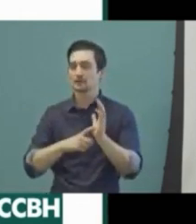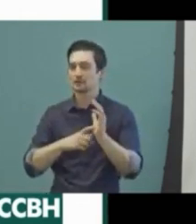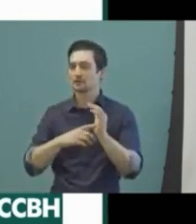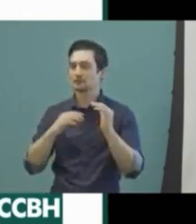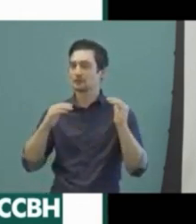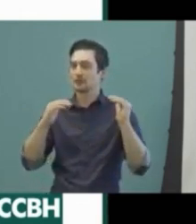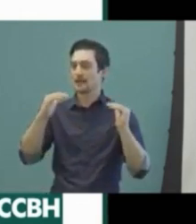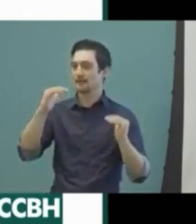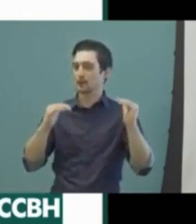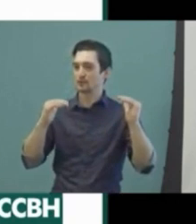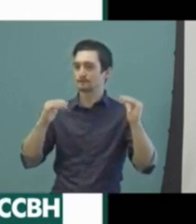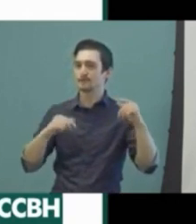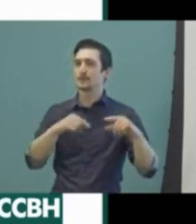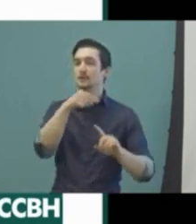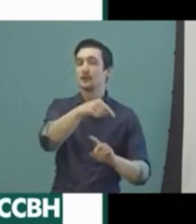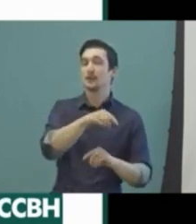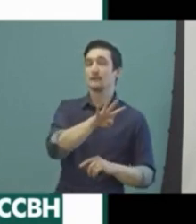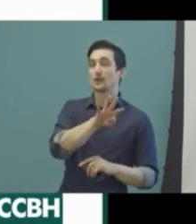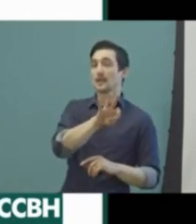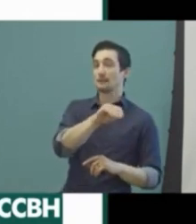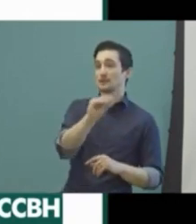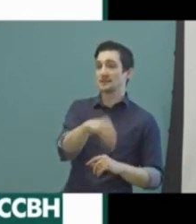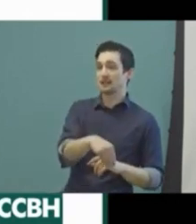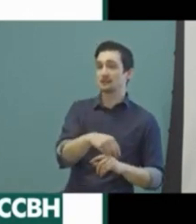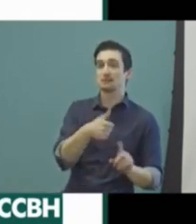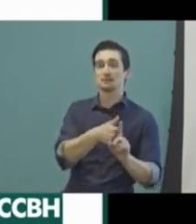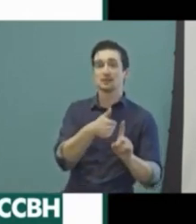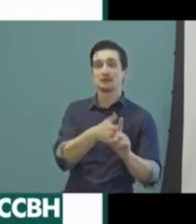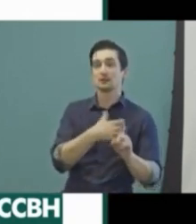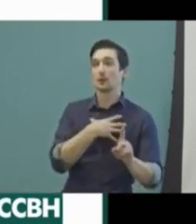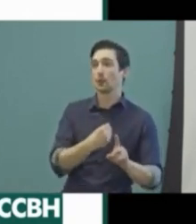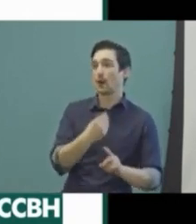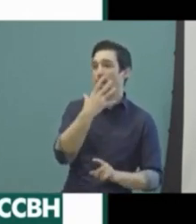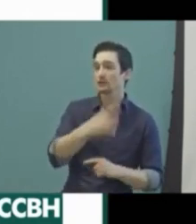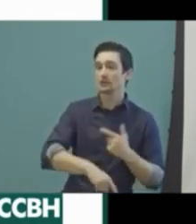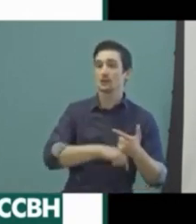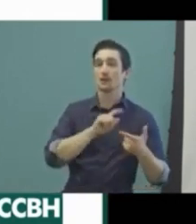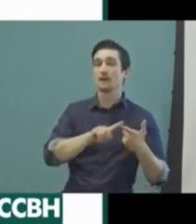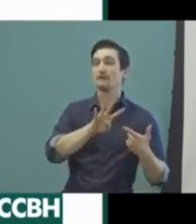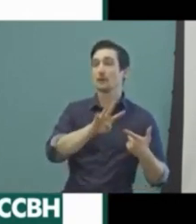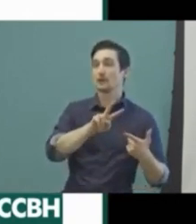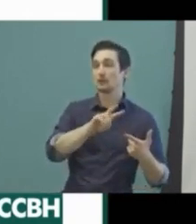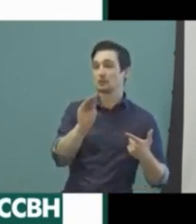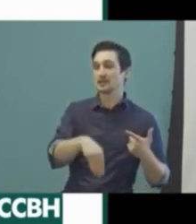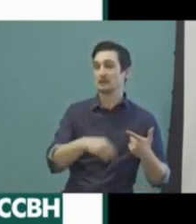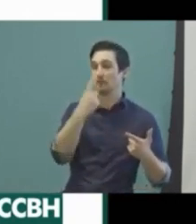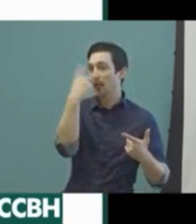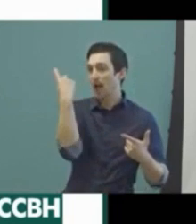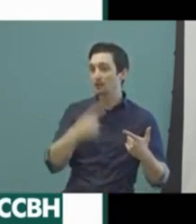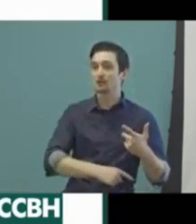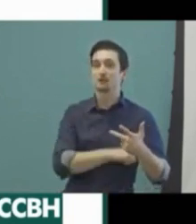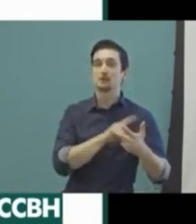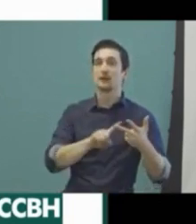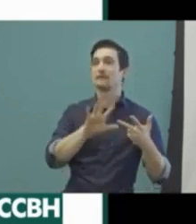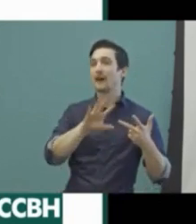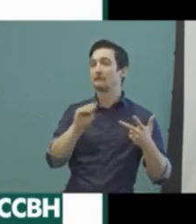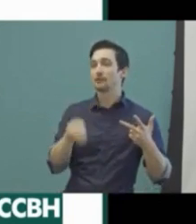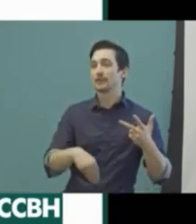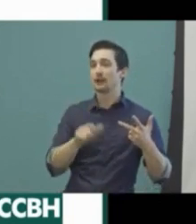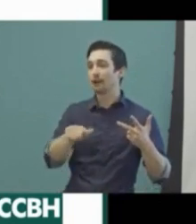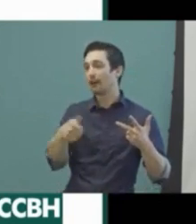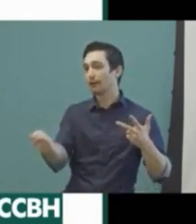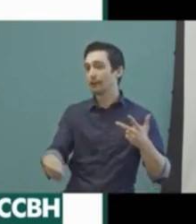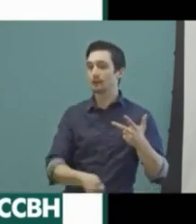that 49% of those admitted to ICUs are white, 42% black, 5%